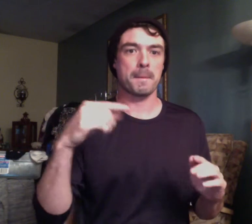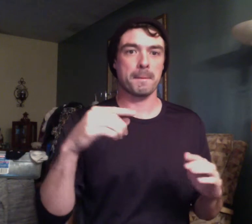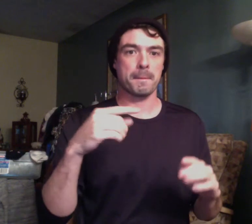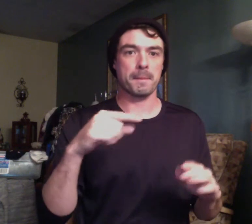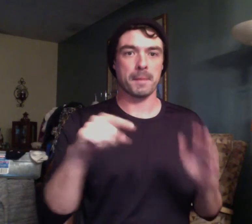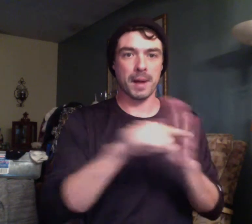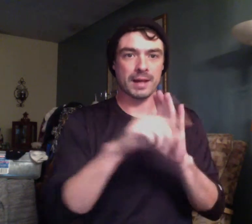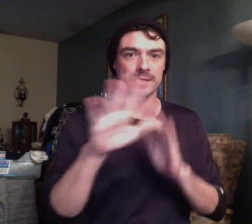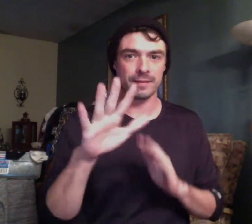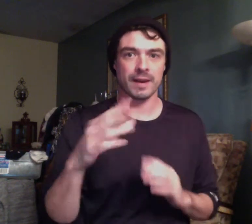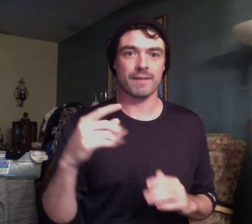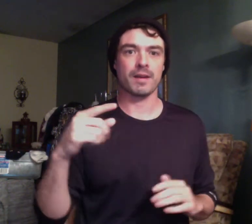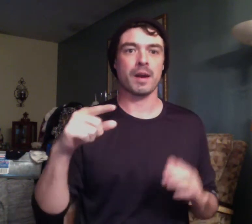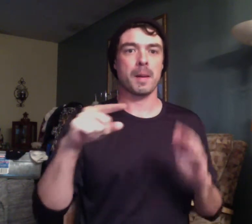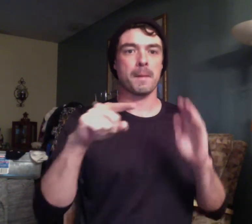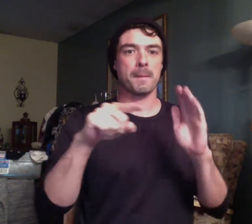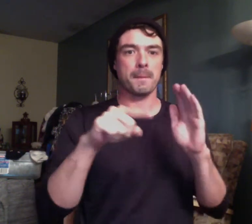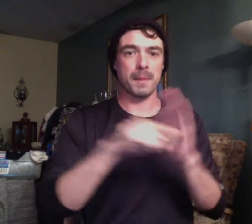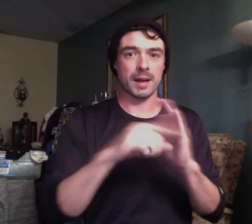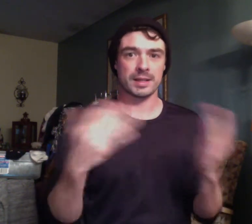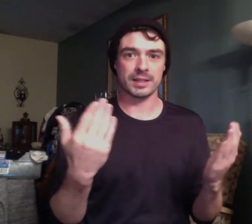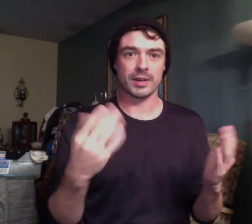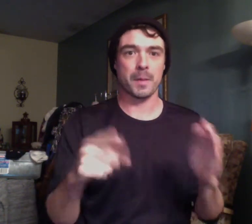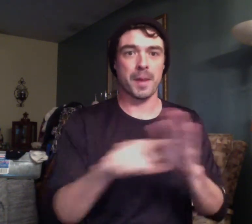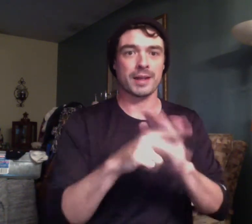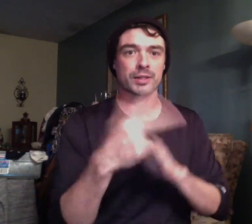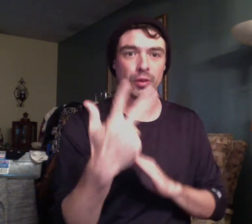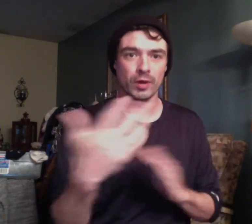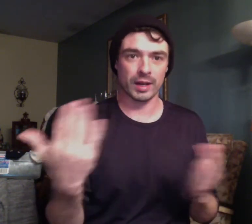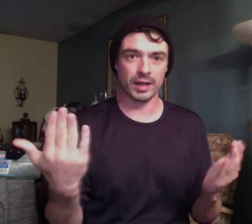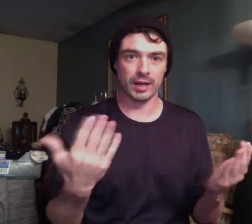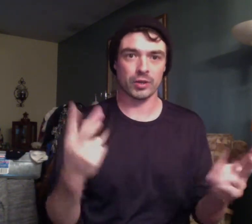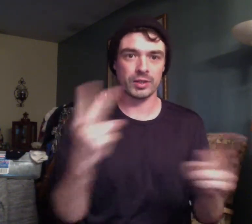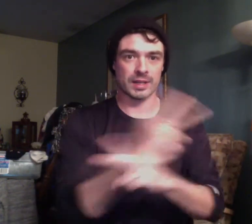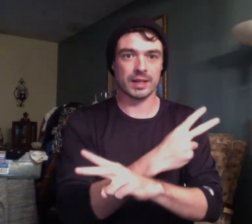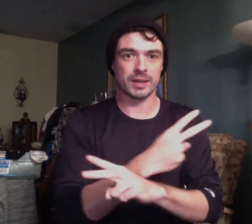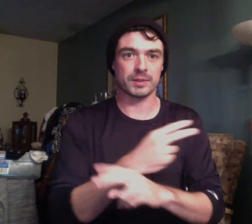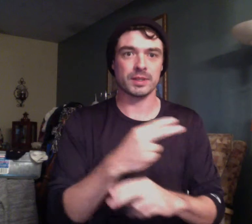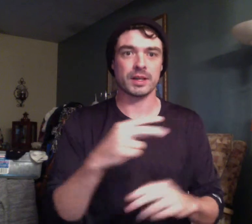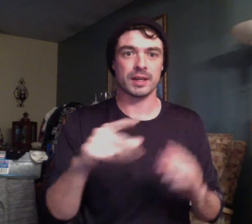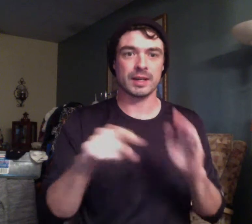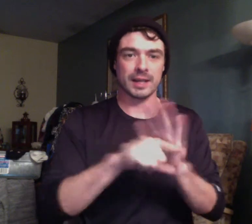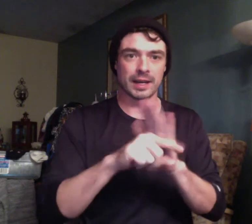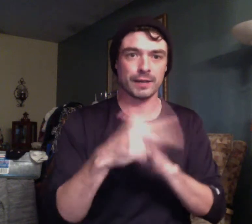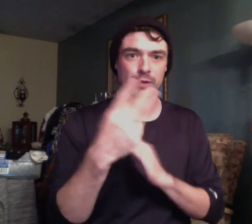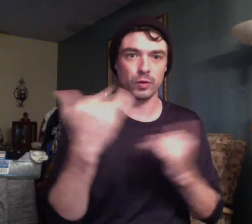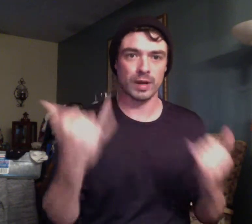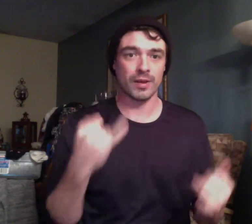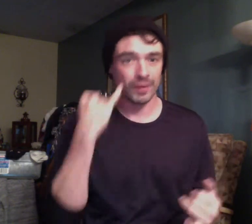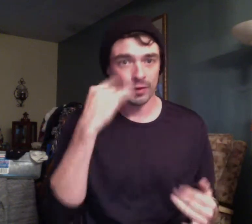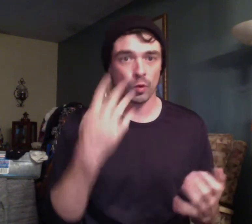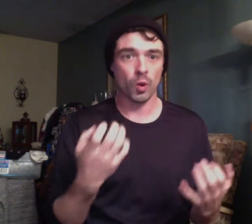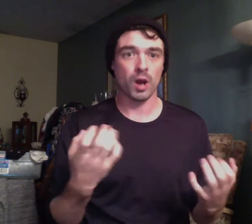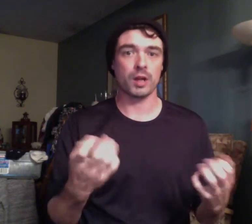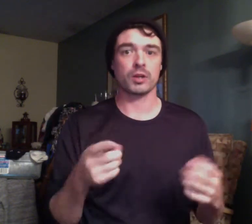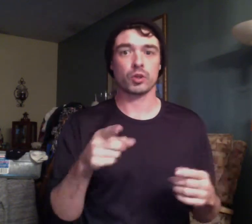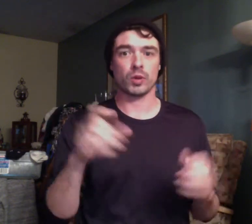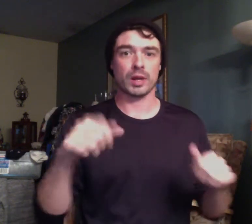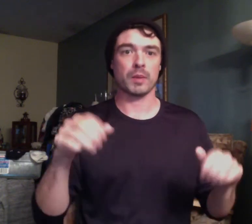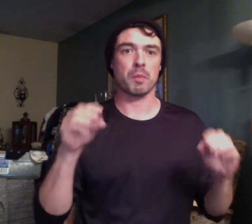Minus here, 3, again, times negative 2. Now, if you want to, you can put all of this in here like that,